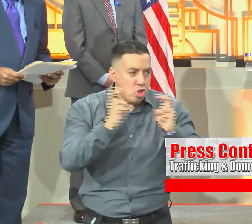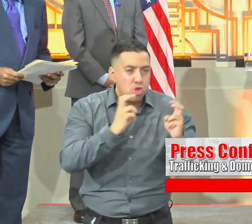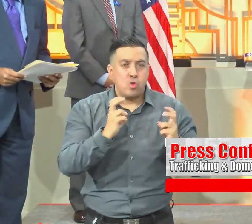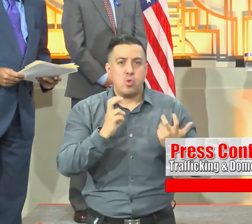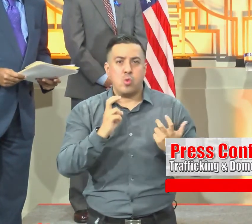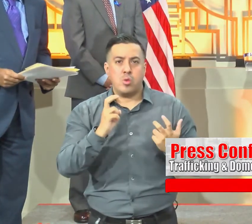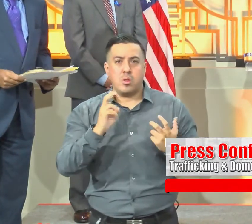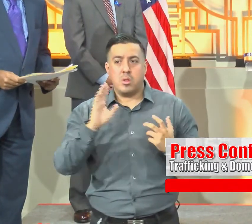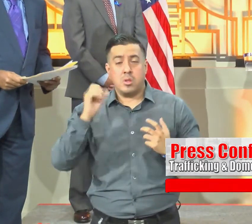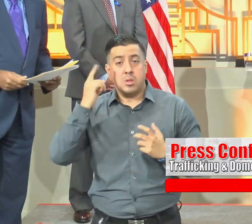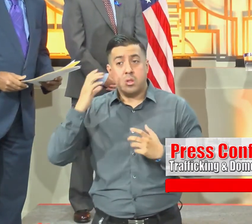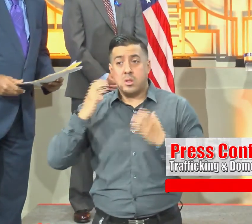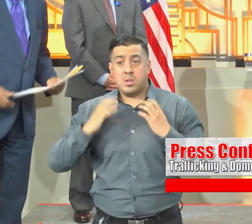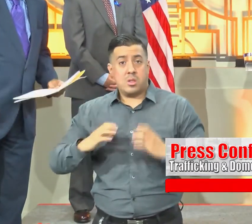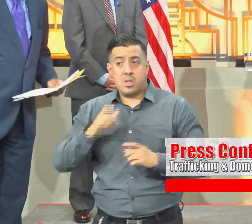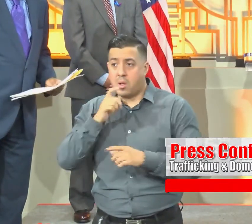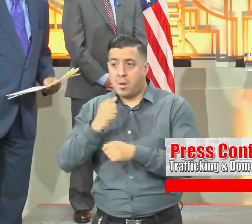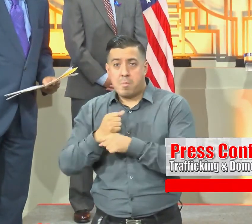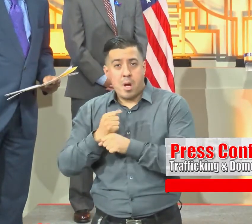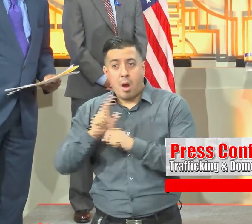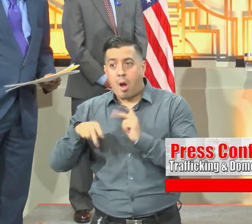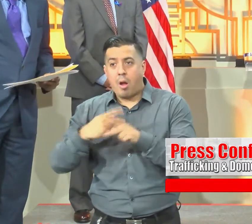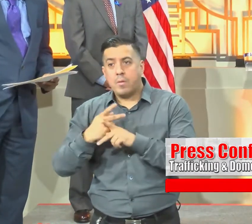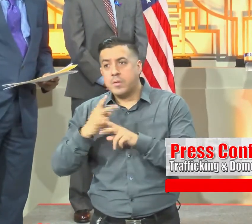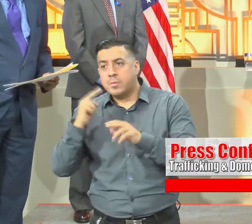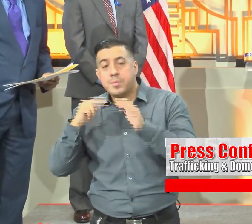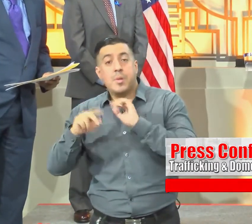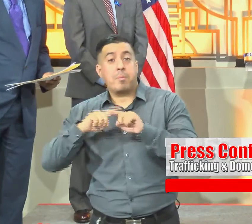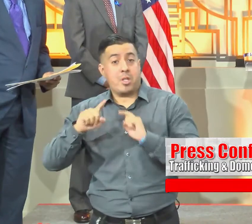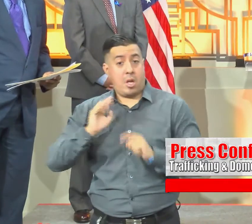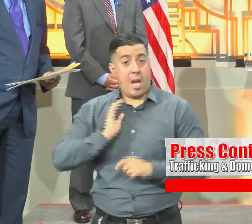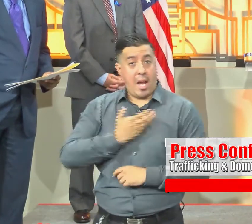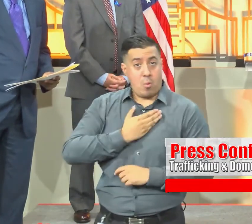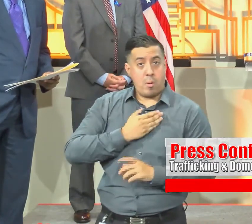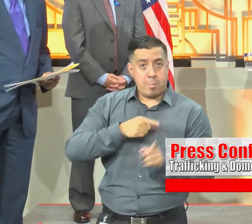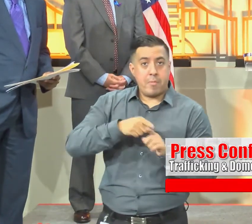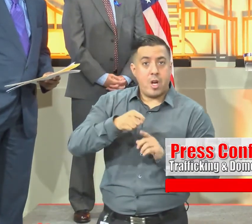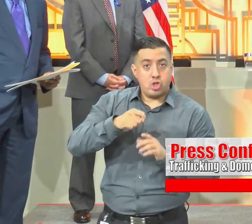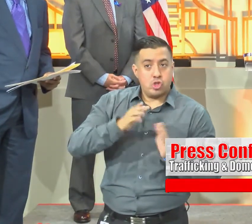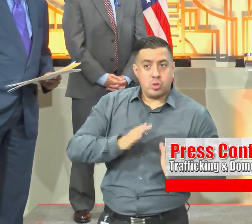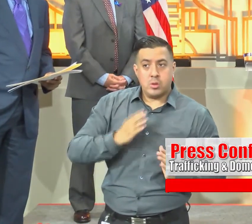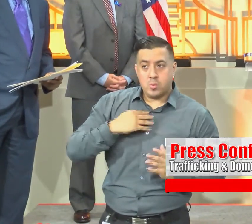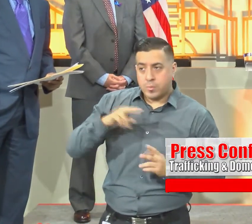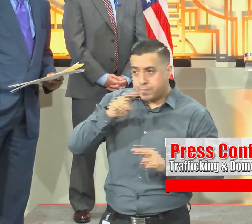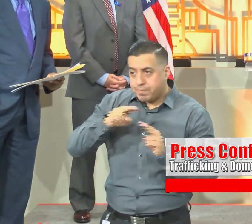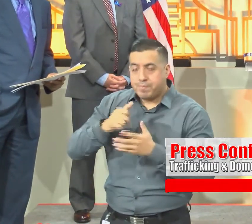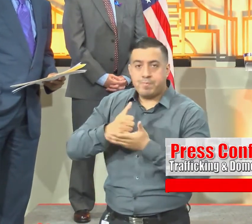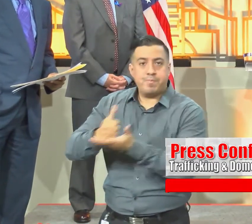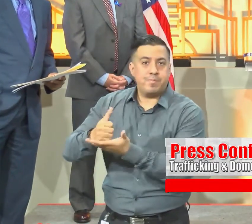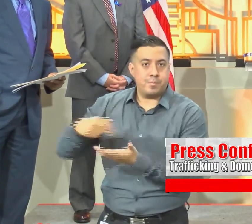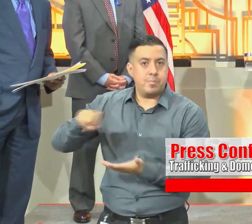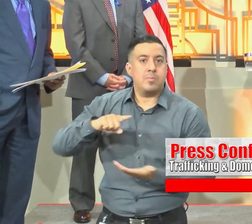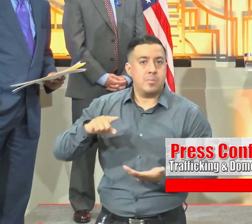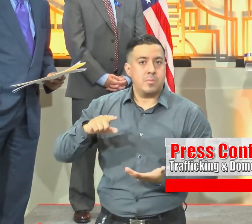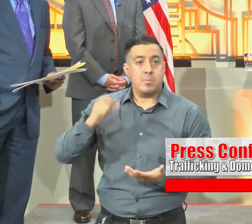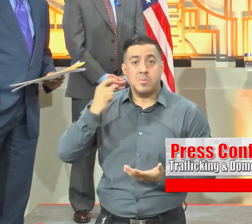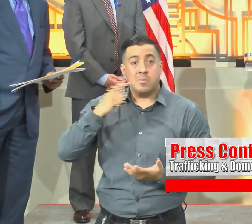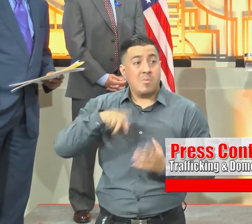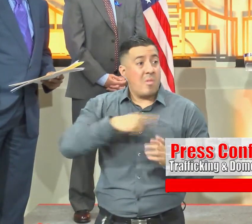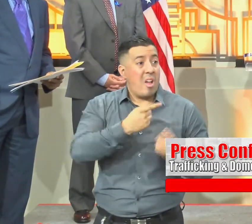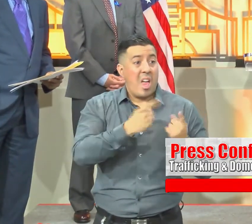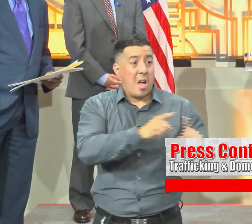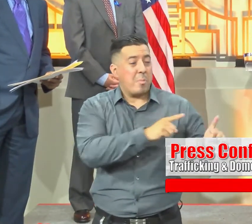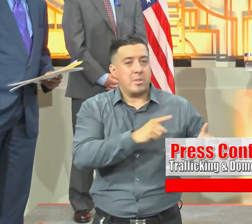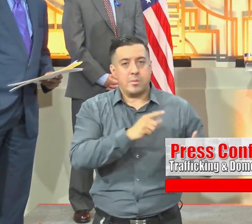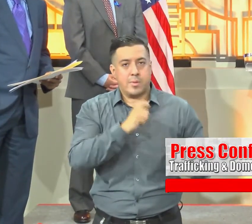of our clients don't make those distinctions, while we do in the professional sector. In the lives of our clients, those distinctions don't matter.